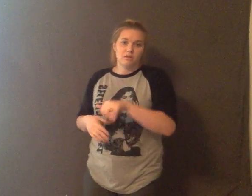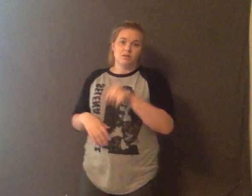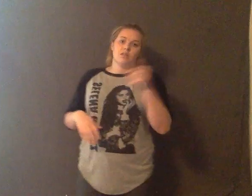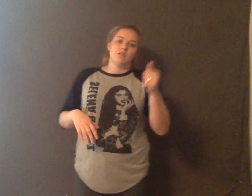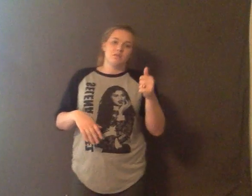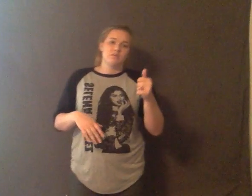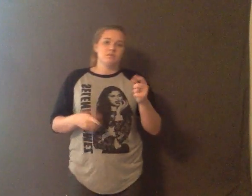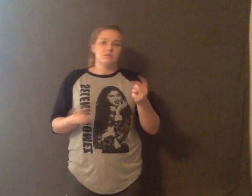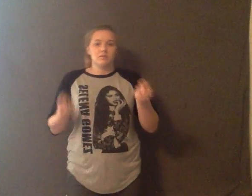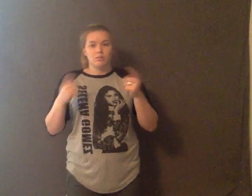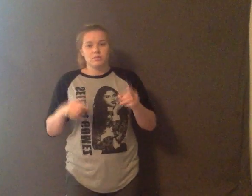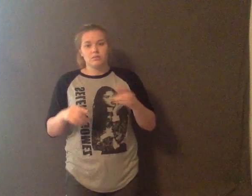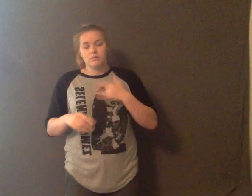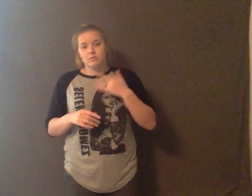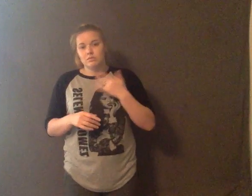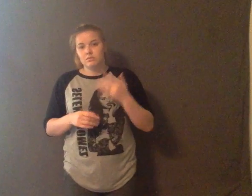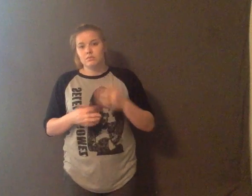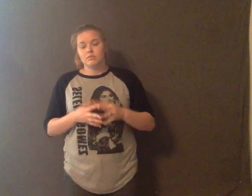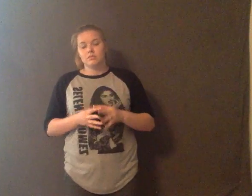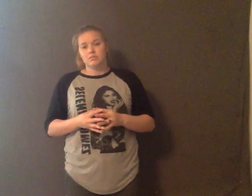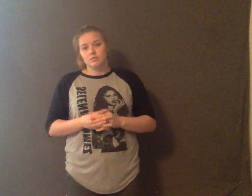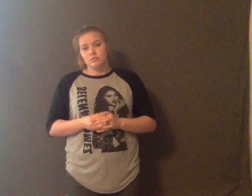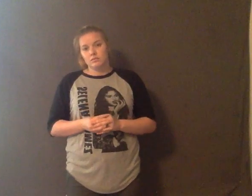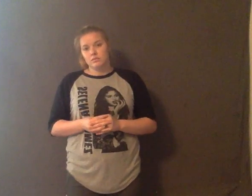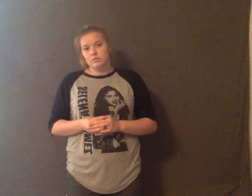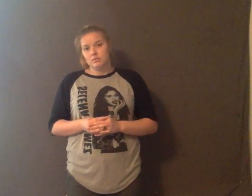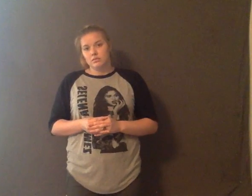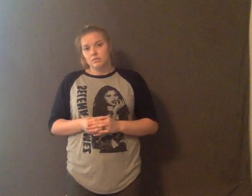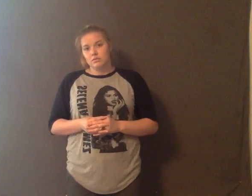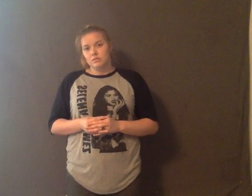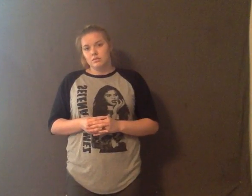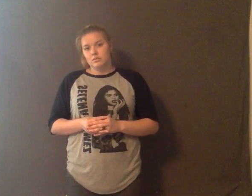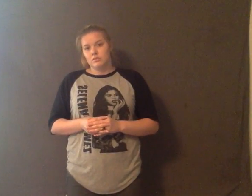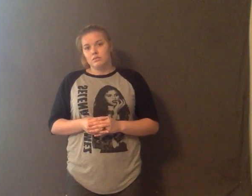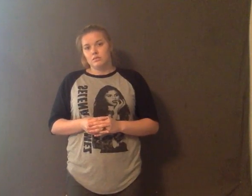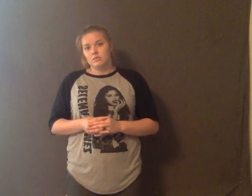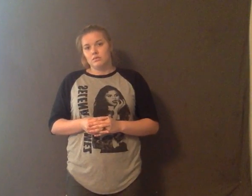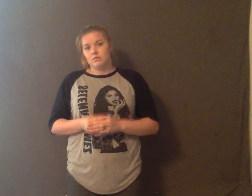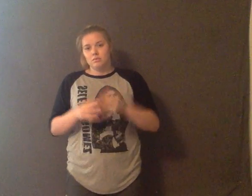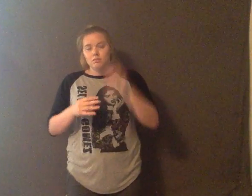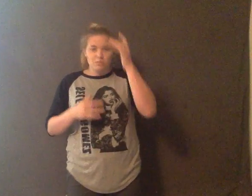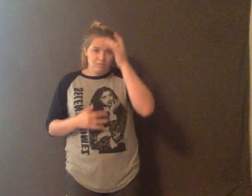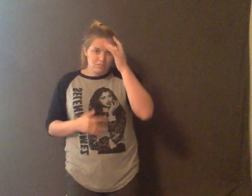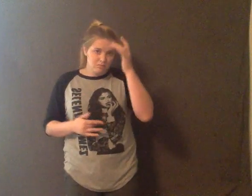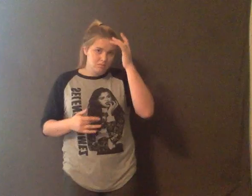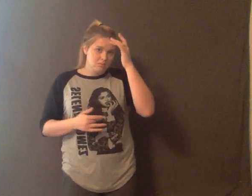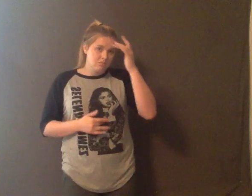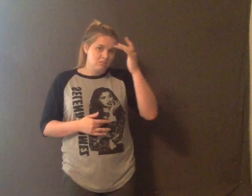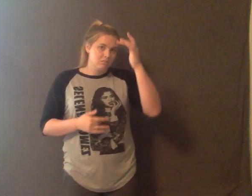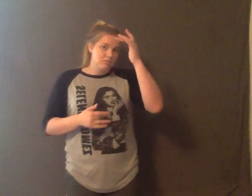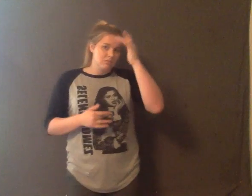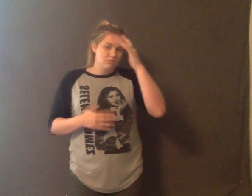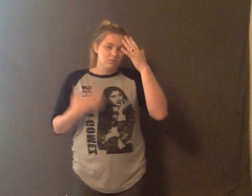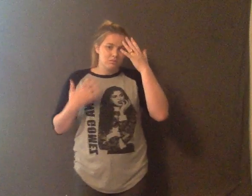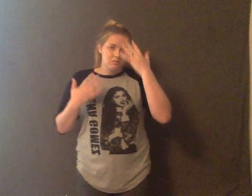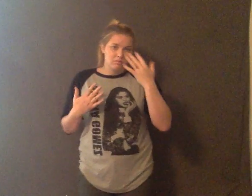medicines. I'm on high-level antidepressants, a couple of different pain meds for my back and